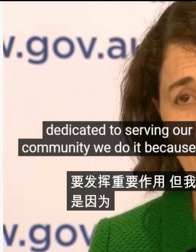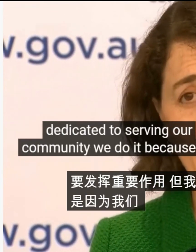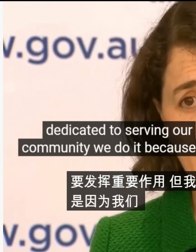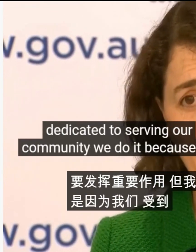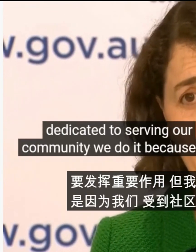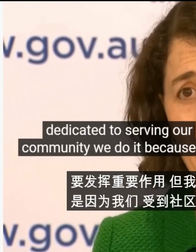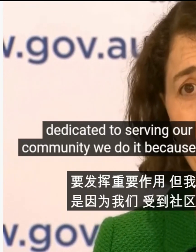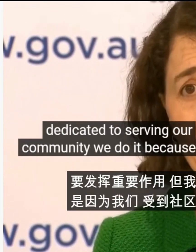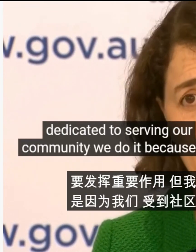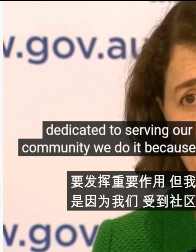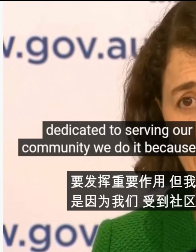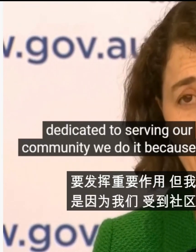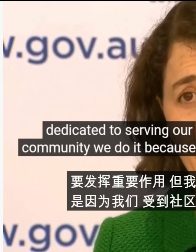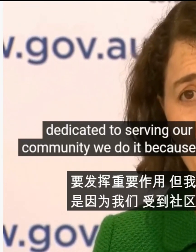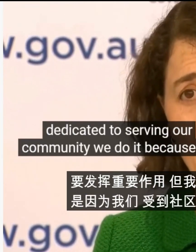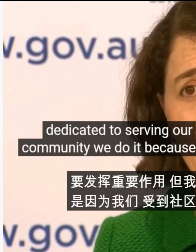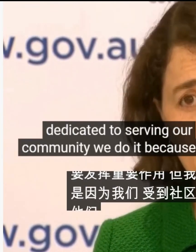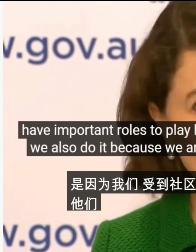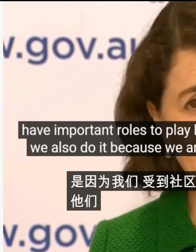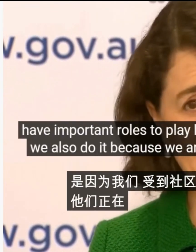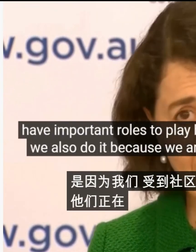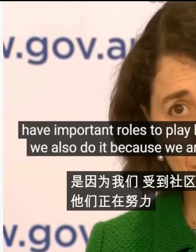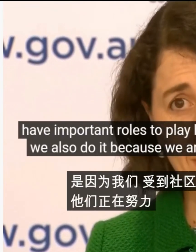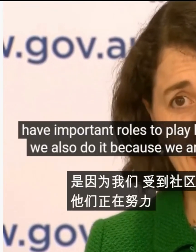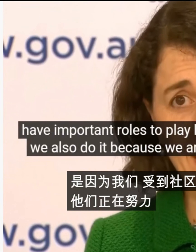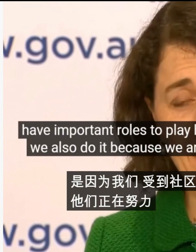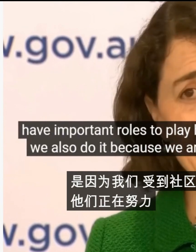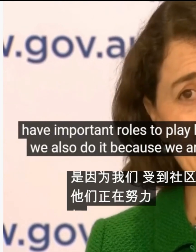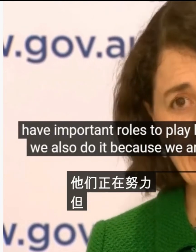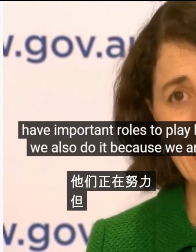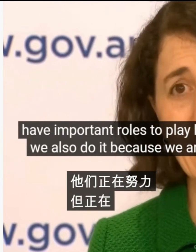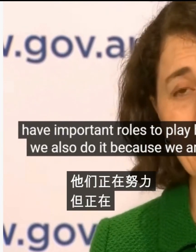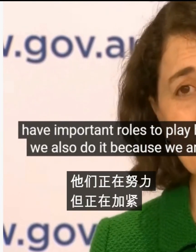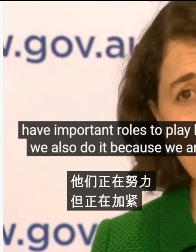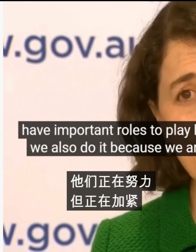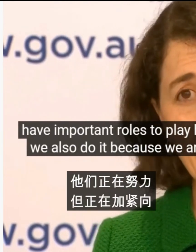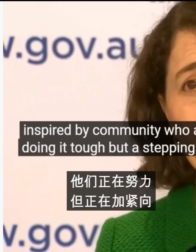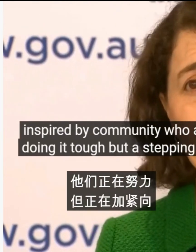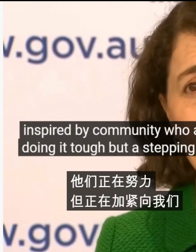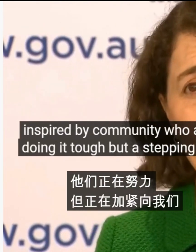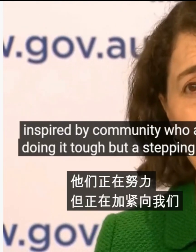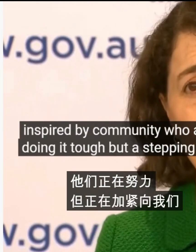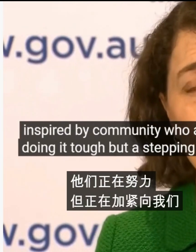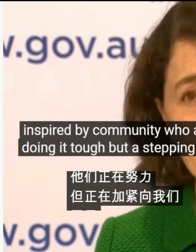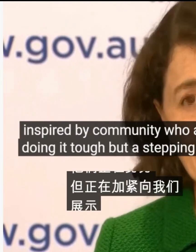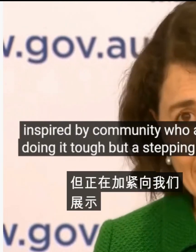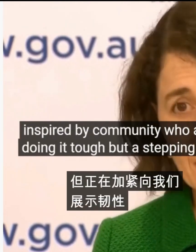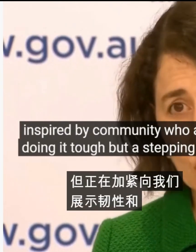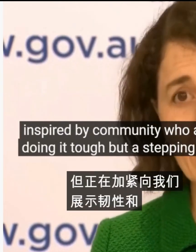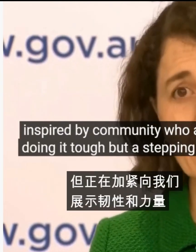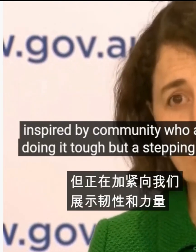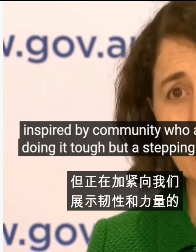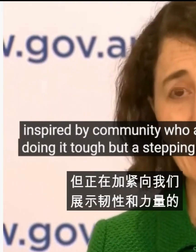do it because we are inspired by community who are doing it tough, but are stepping up and showing us